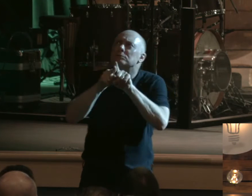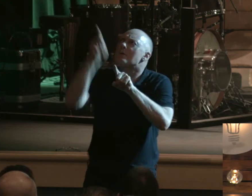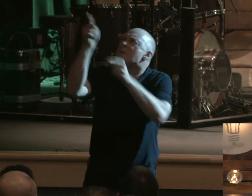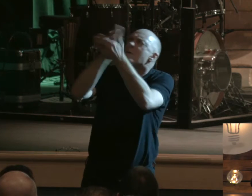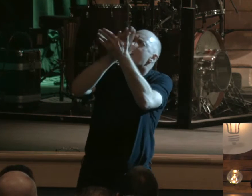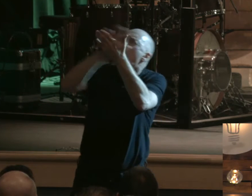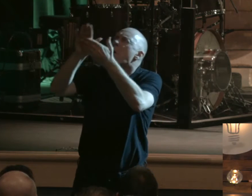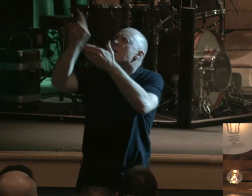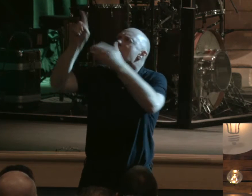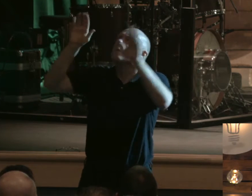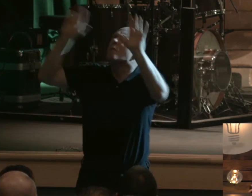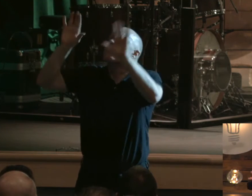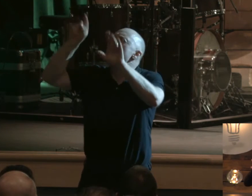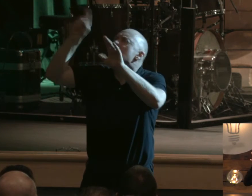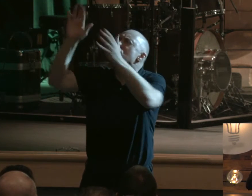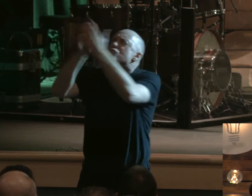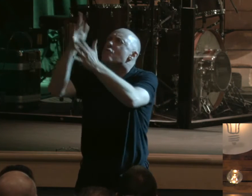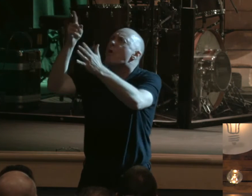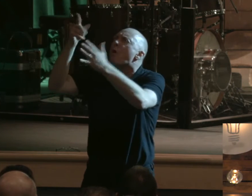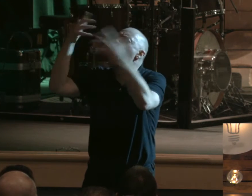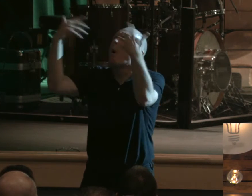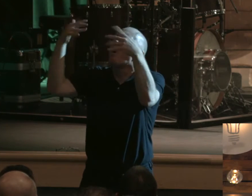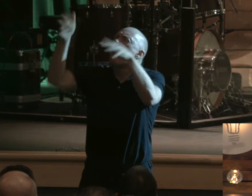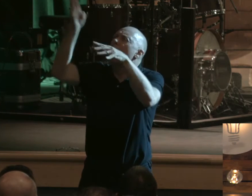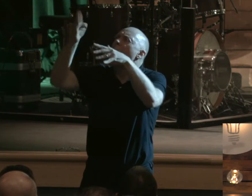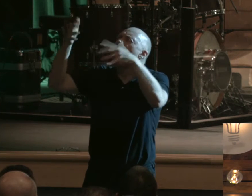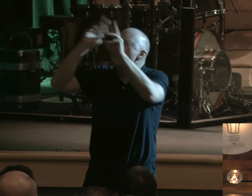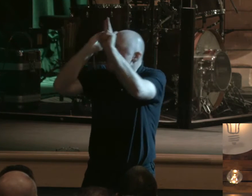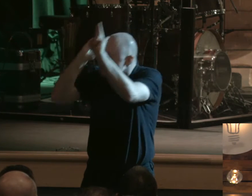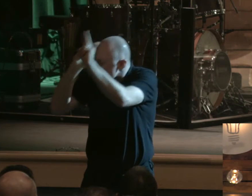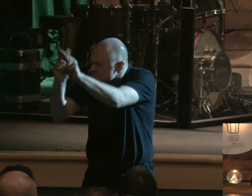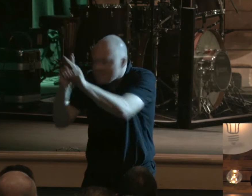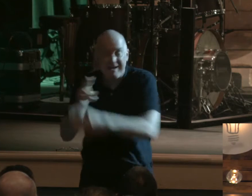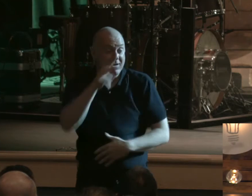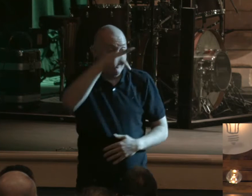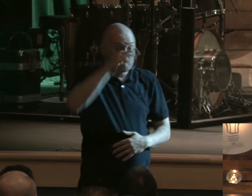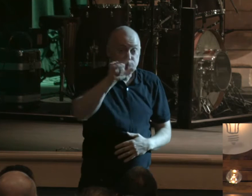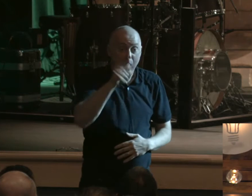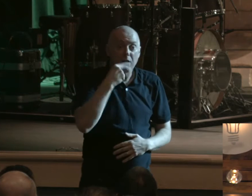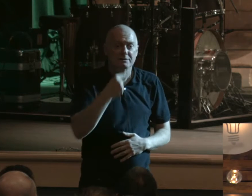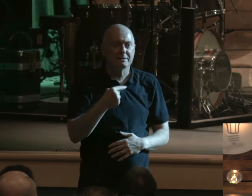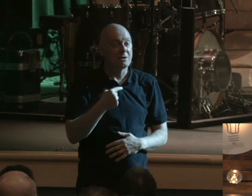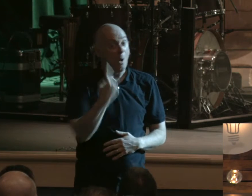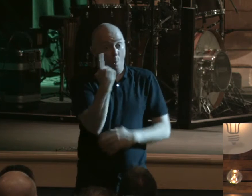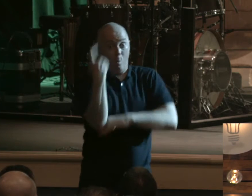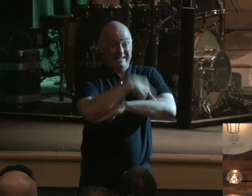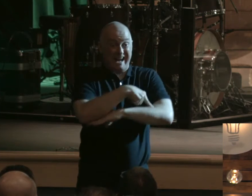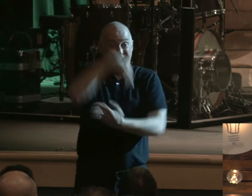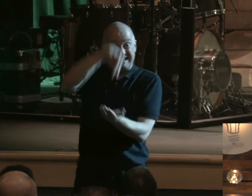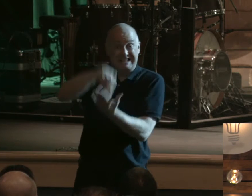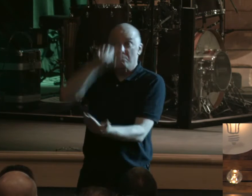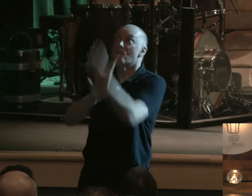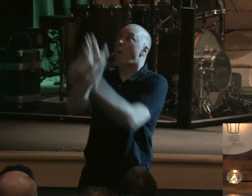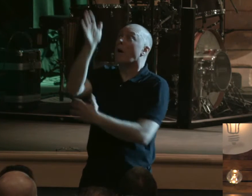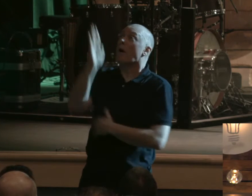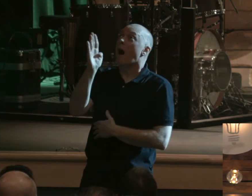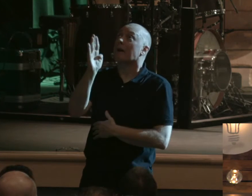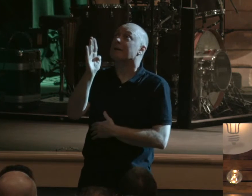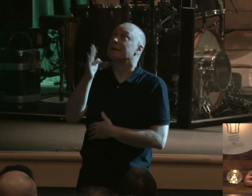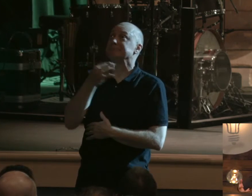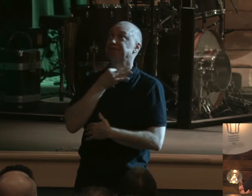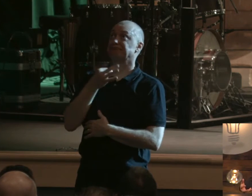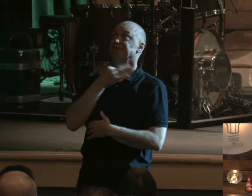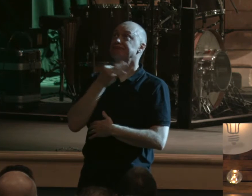the wonder and the glory of his God. Paul knows, I have to give an account for my life. God